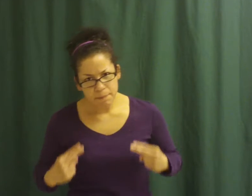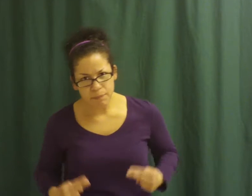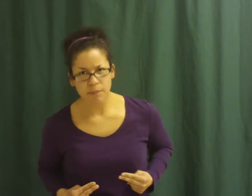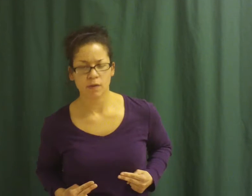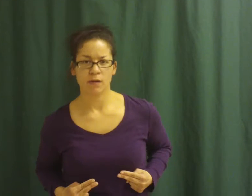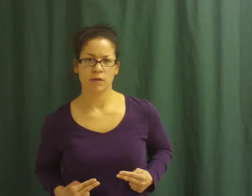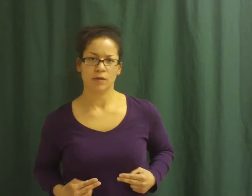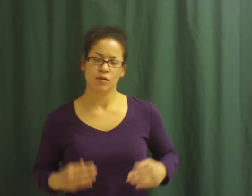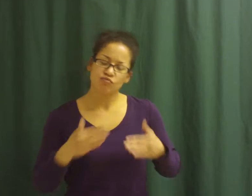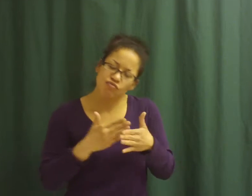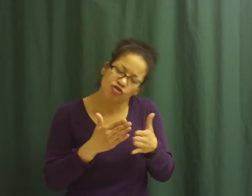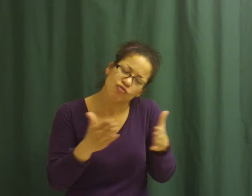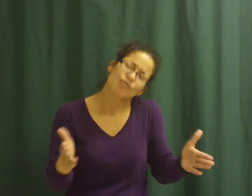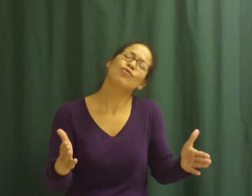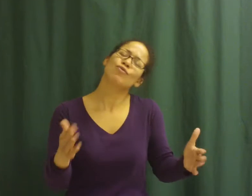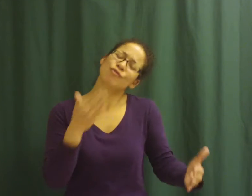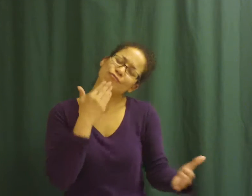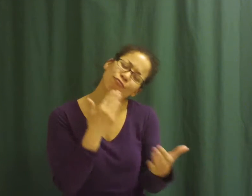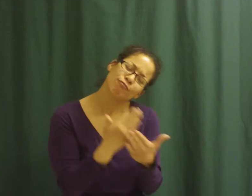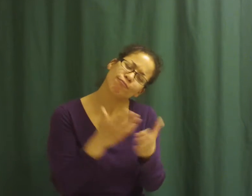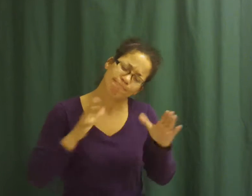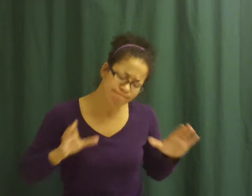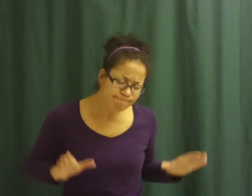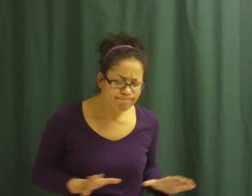benevolence, public and private charity,